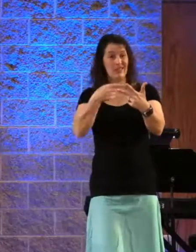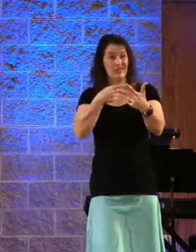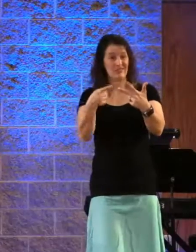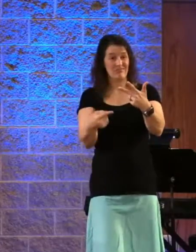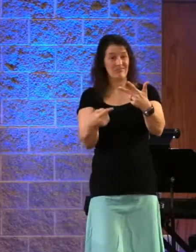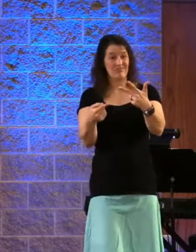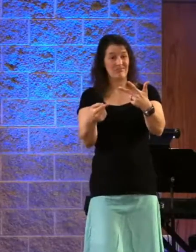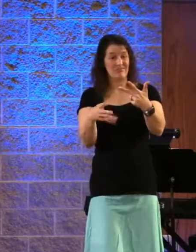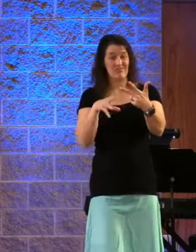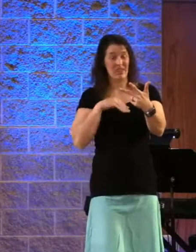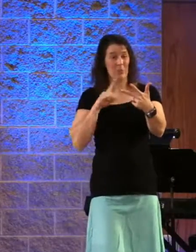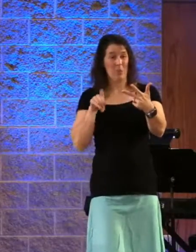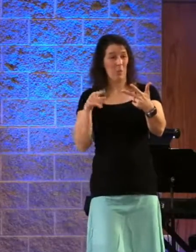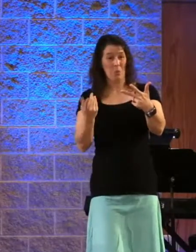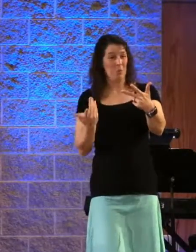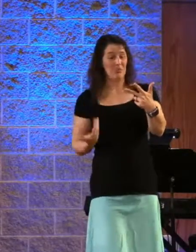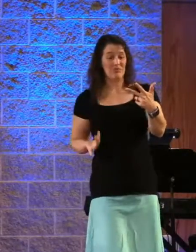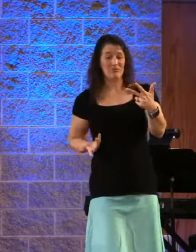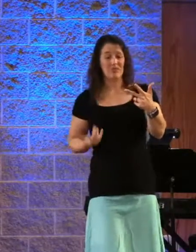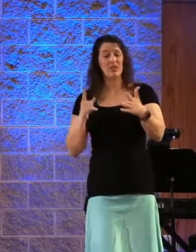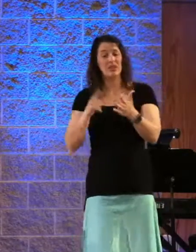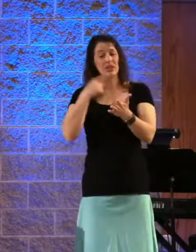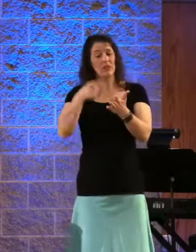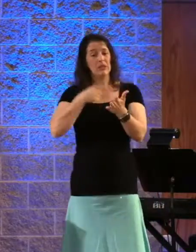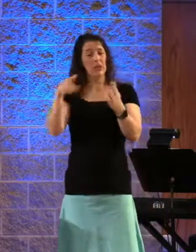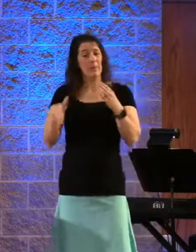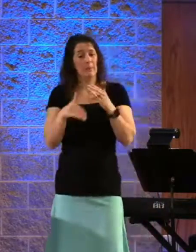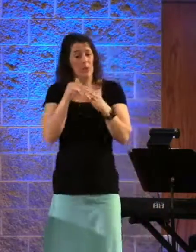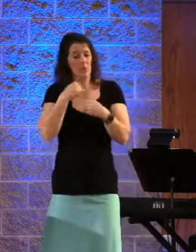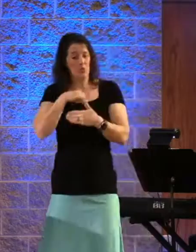in a marriage, we are so frustrated with